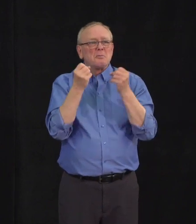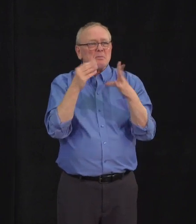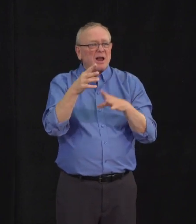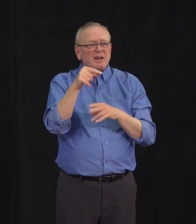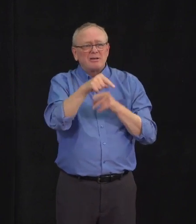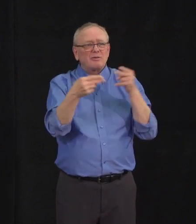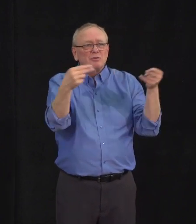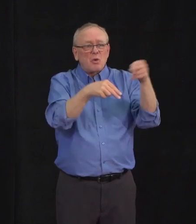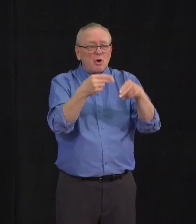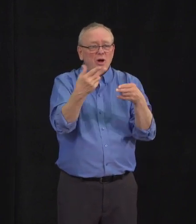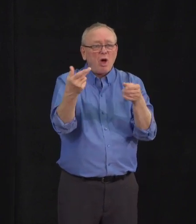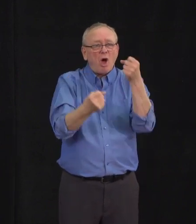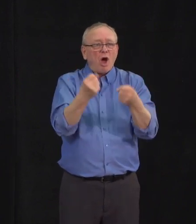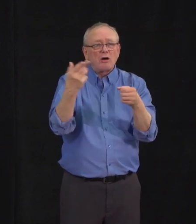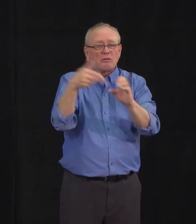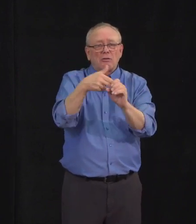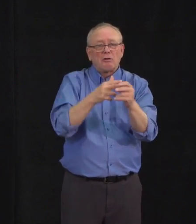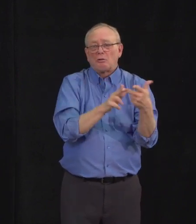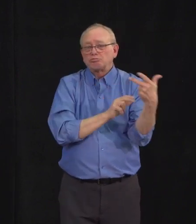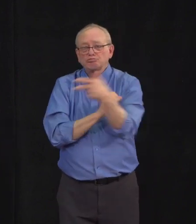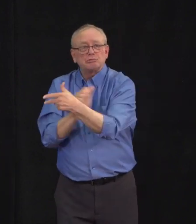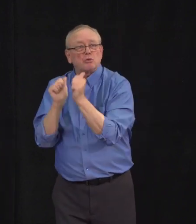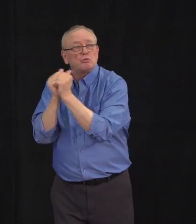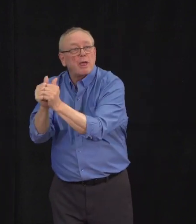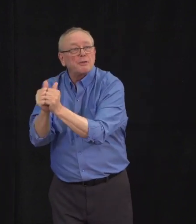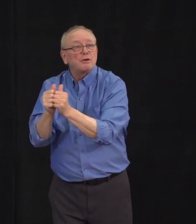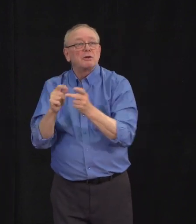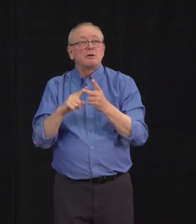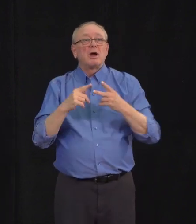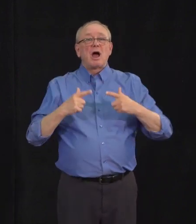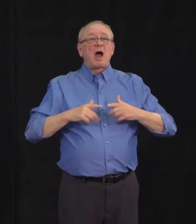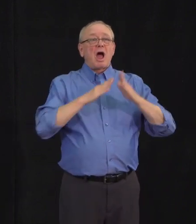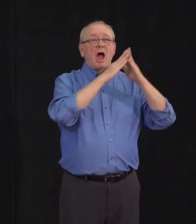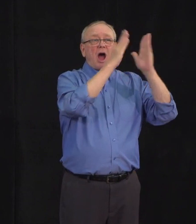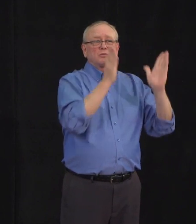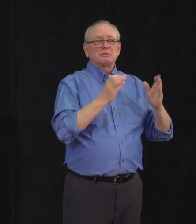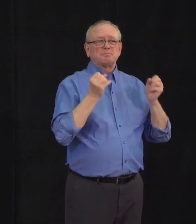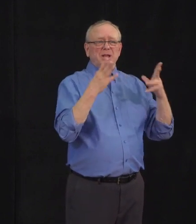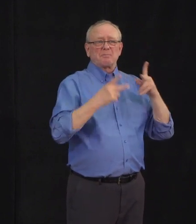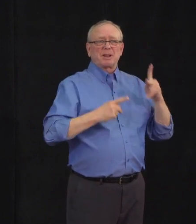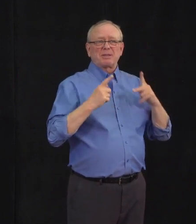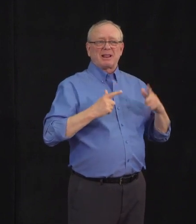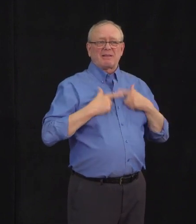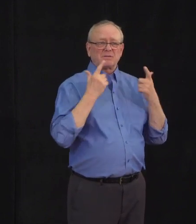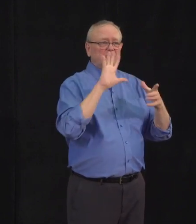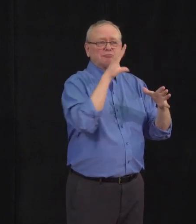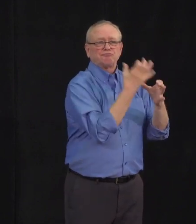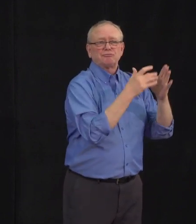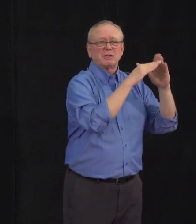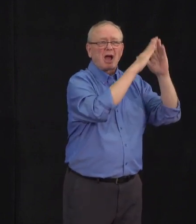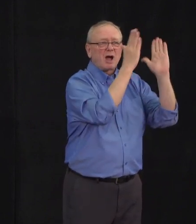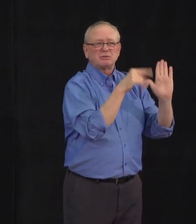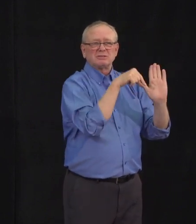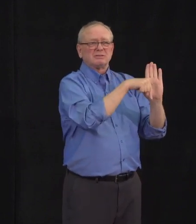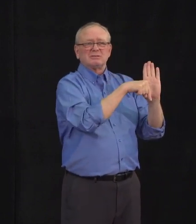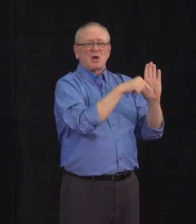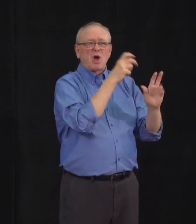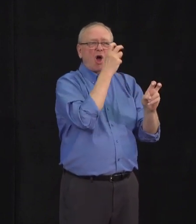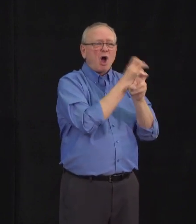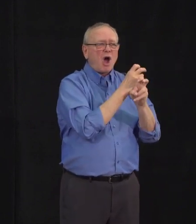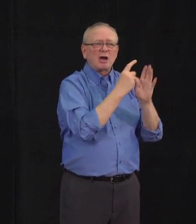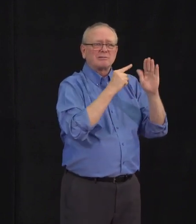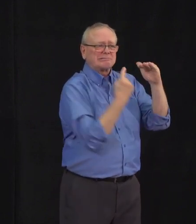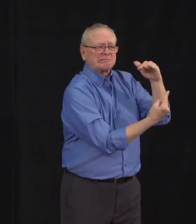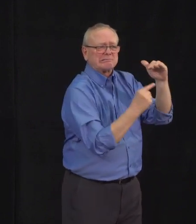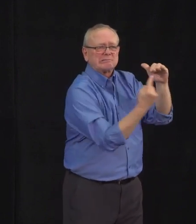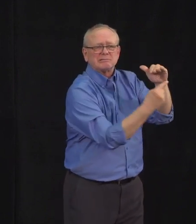live in households where it may be difficult to isolate from others if someone's feeling ill, I think that